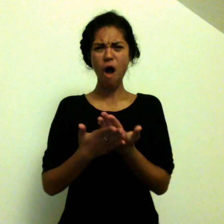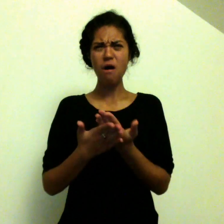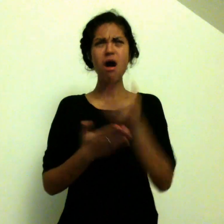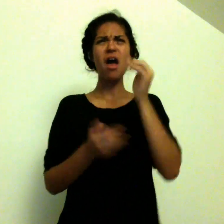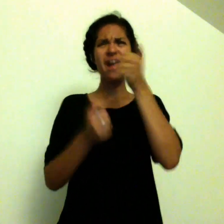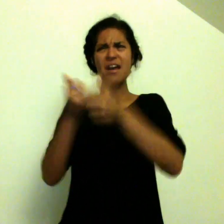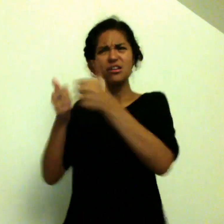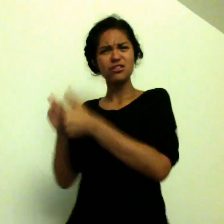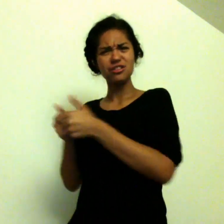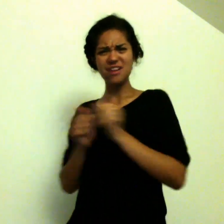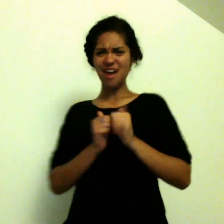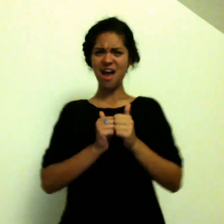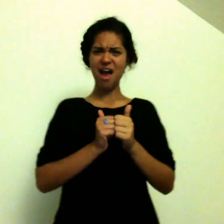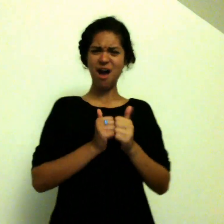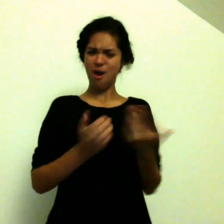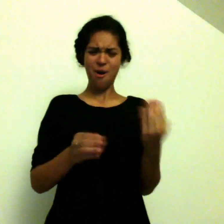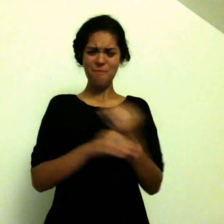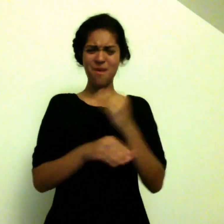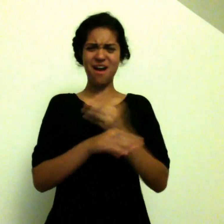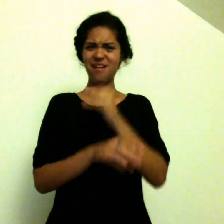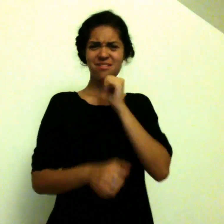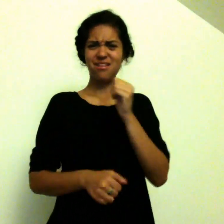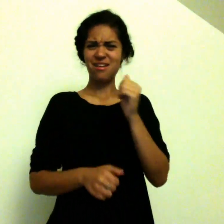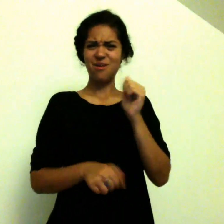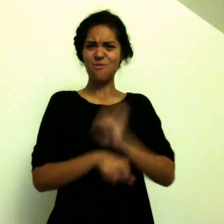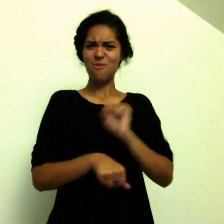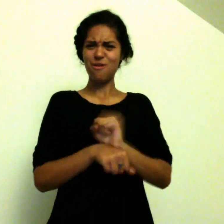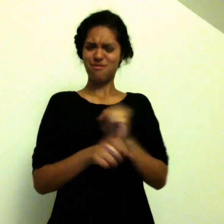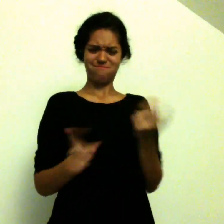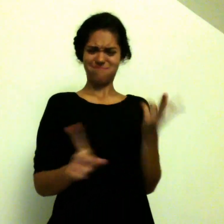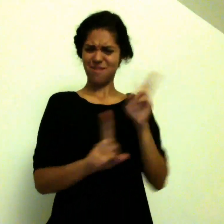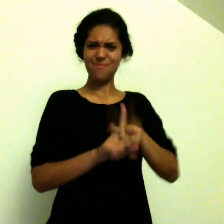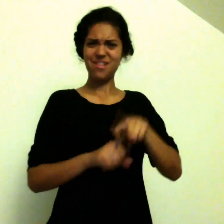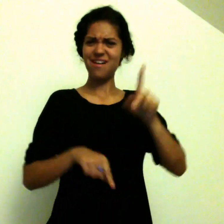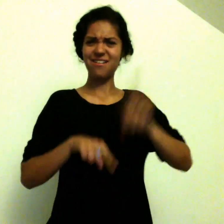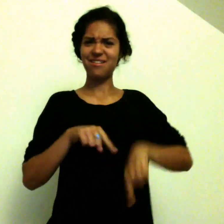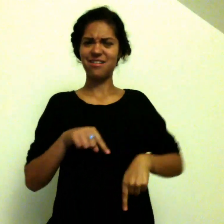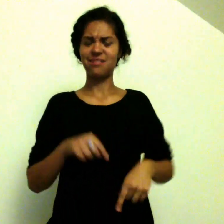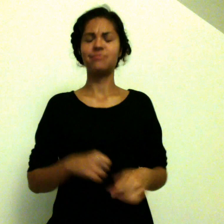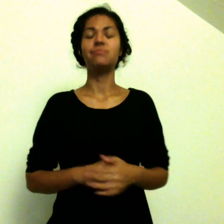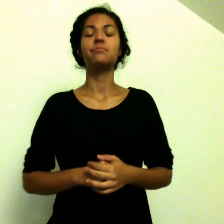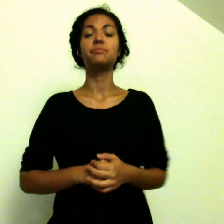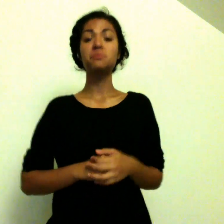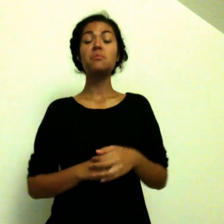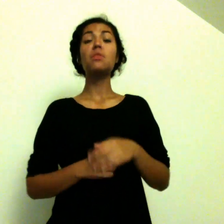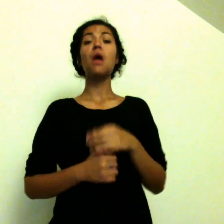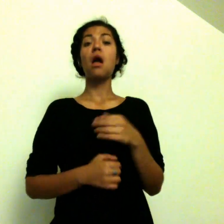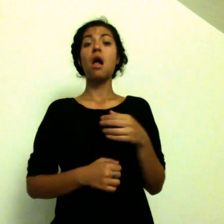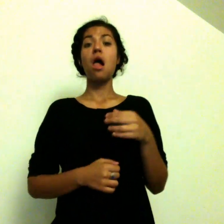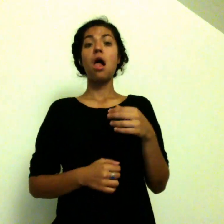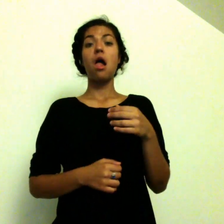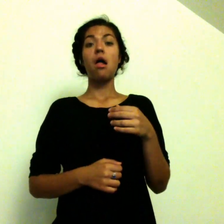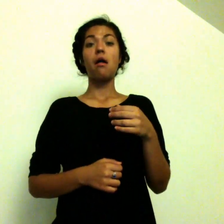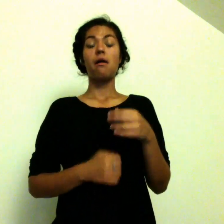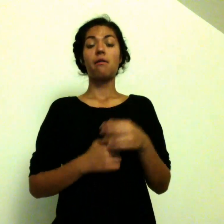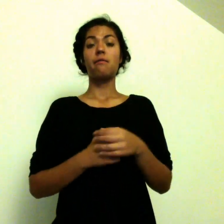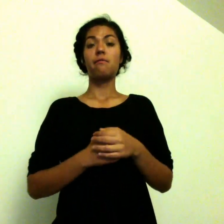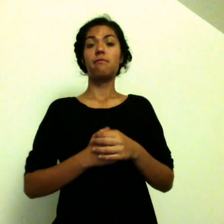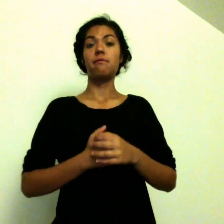he feels that 1 plus 1 would be 1,000,000. I do not believe that any happy couple, into the sweet shelter of whose home